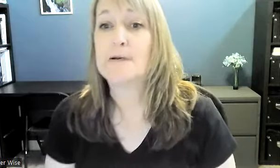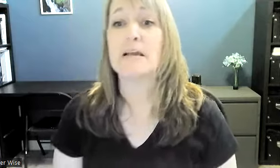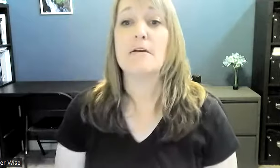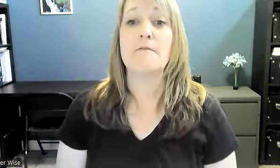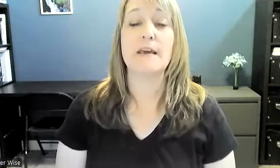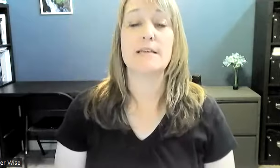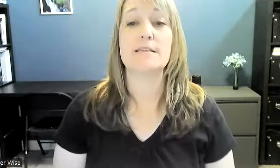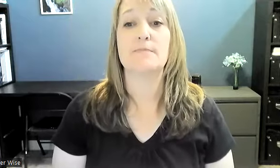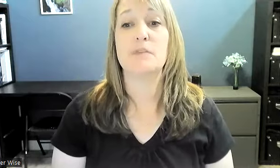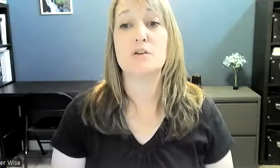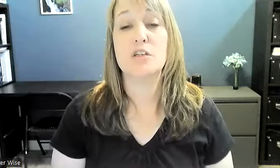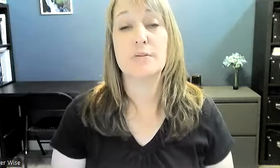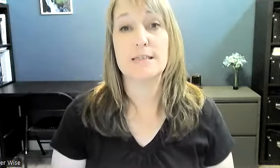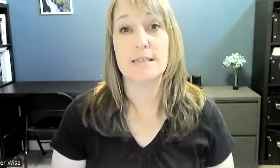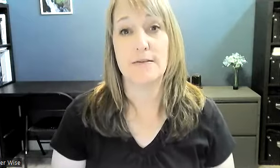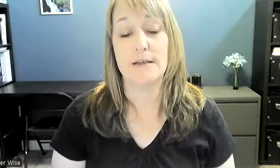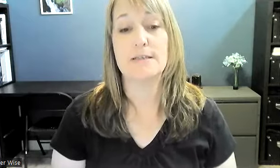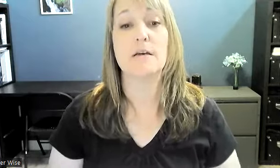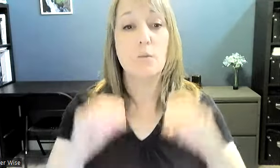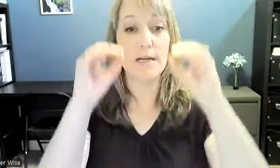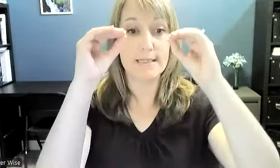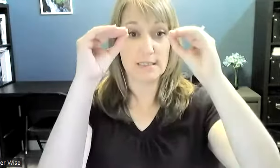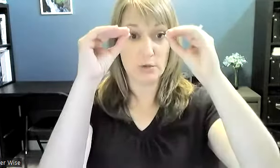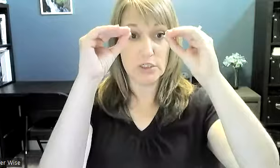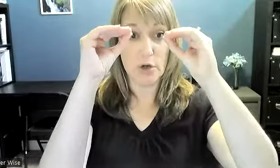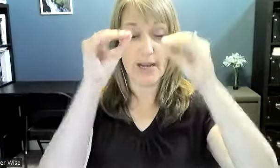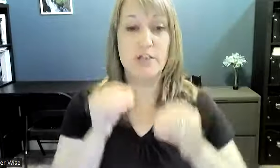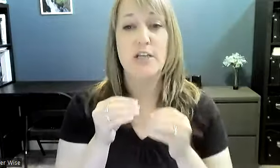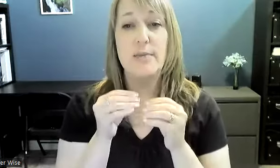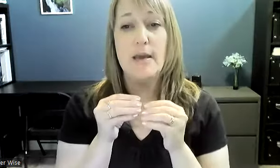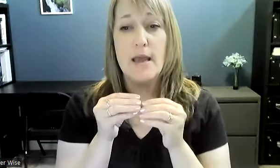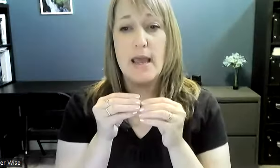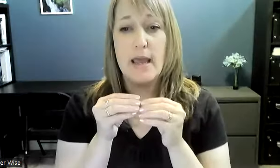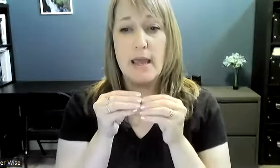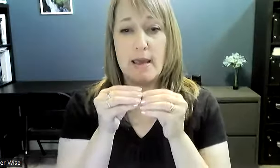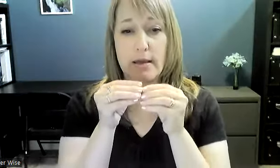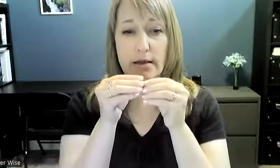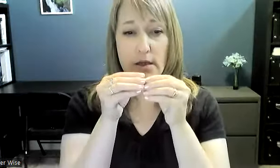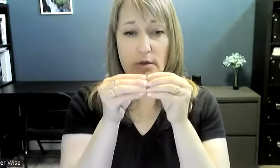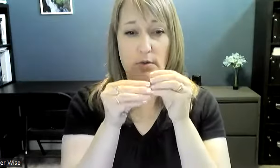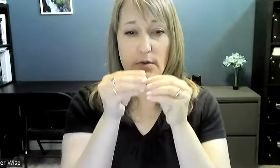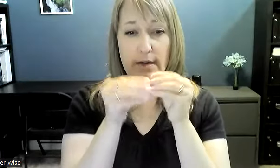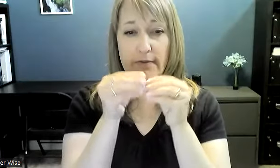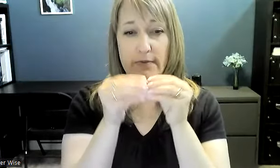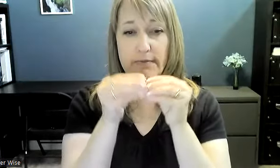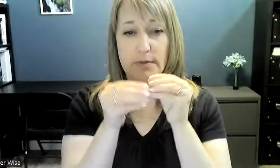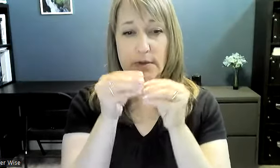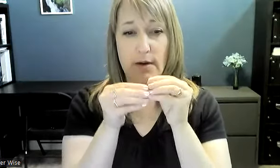Okay, fix. There are 2 ways to sign fix. One is a squished O hand shape, and you kind of go up and